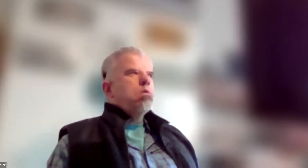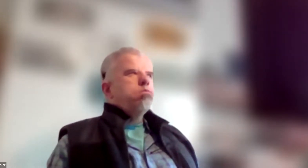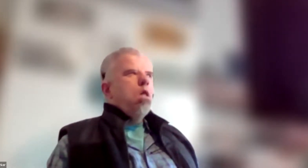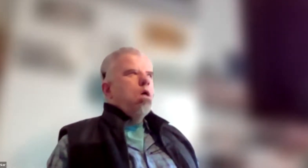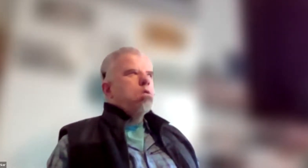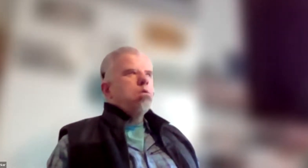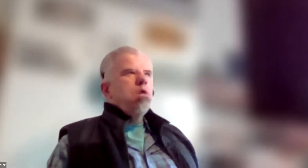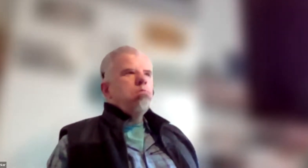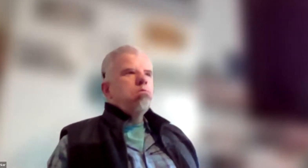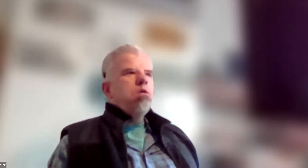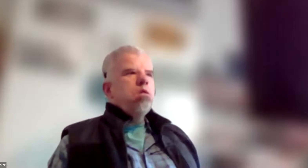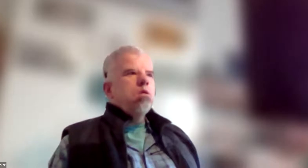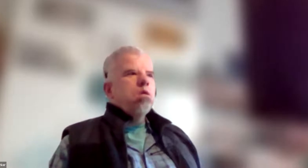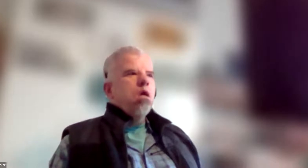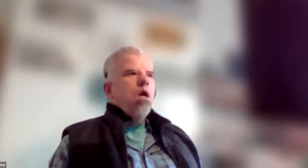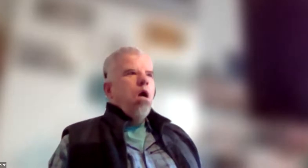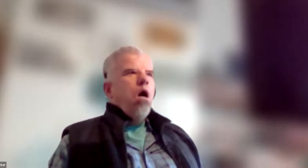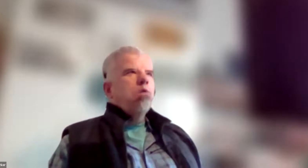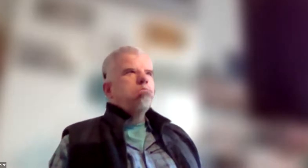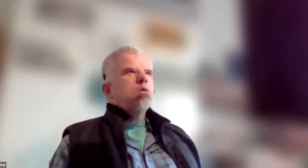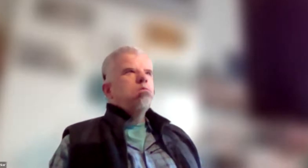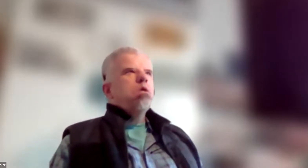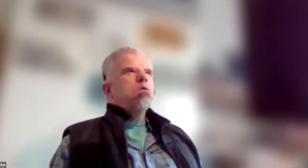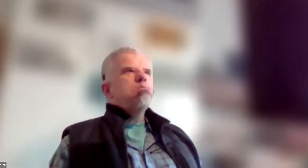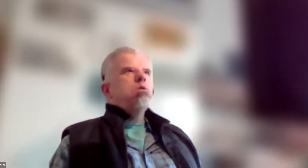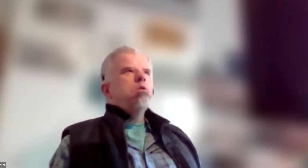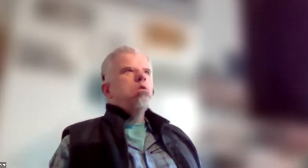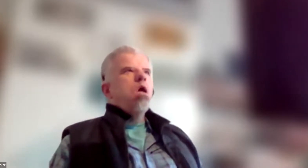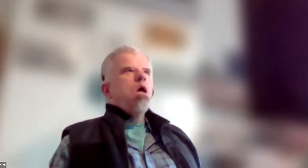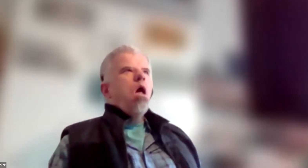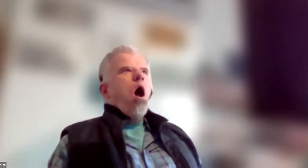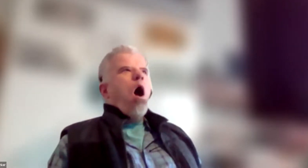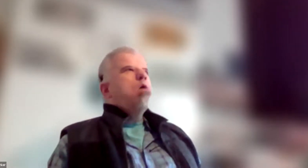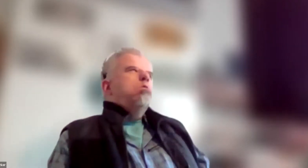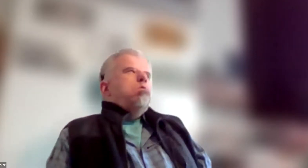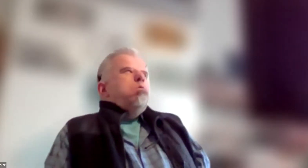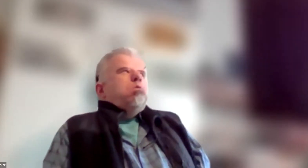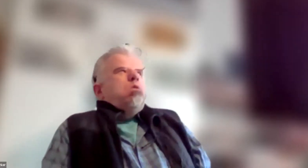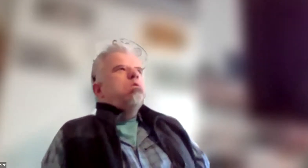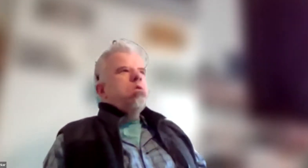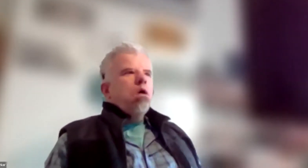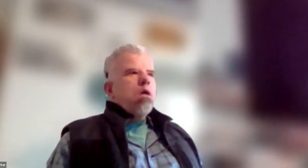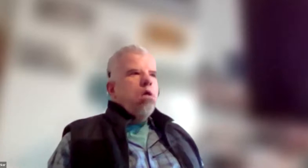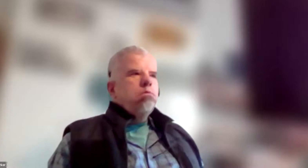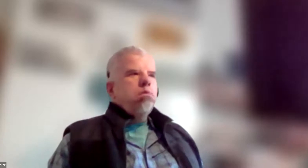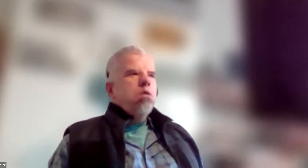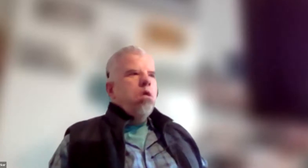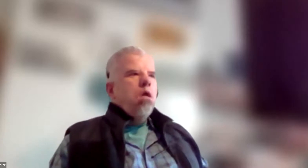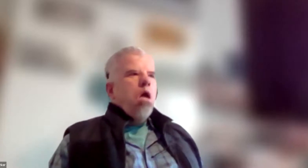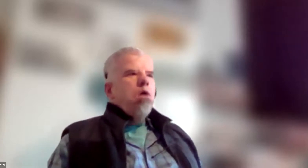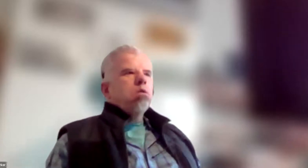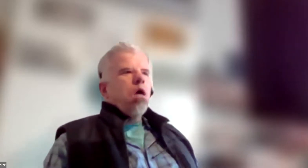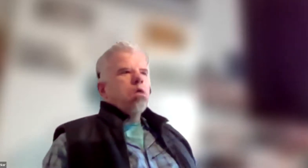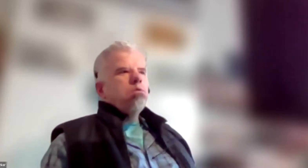my strength lies, where my weaknesses are, because I think it's important that I want to be treated like